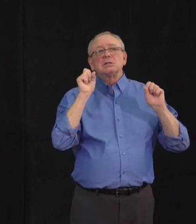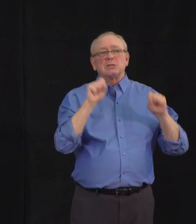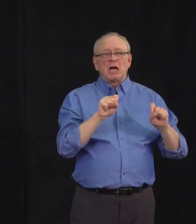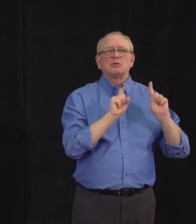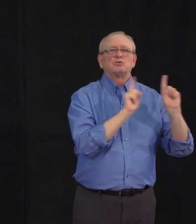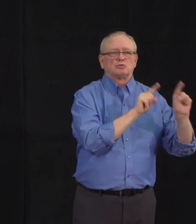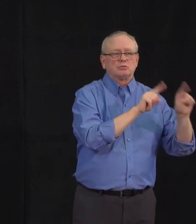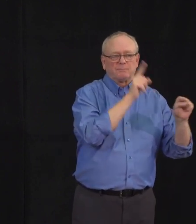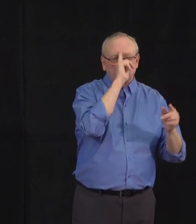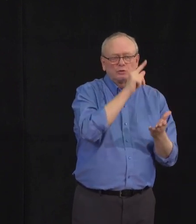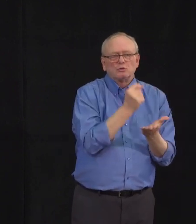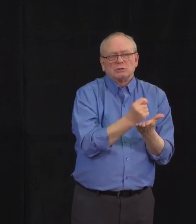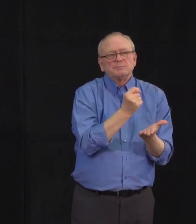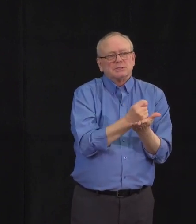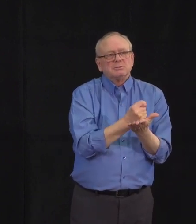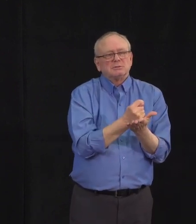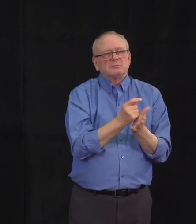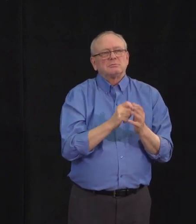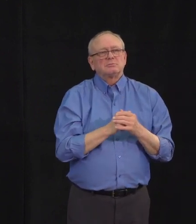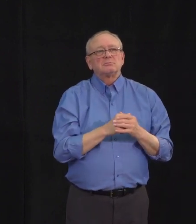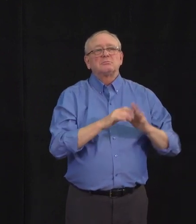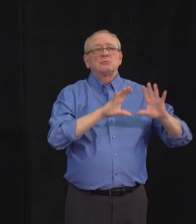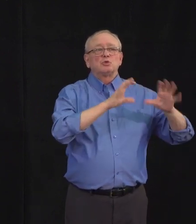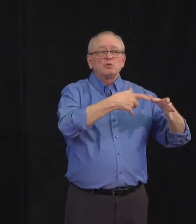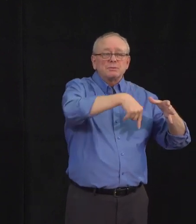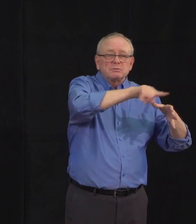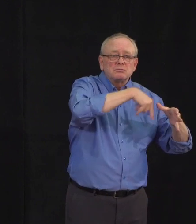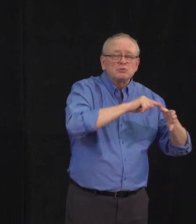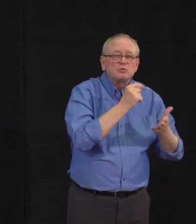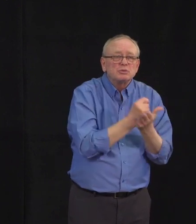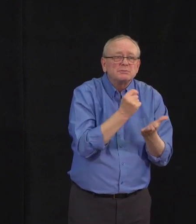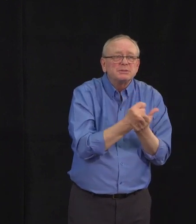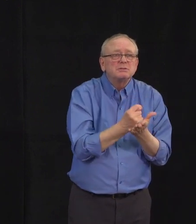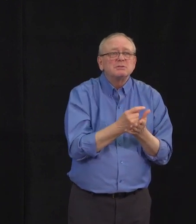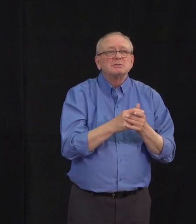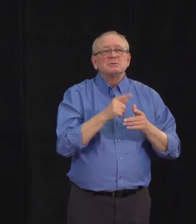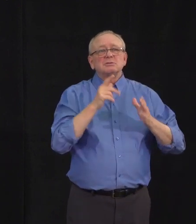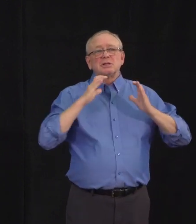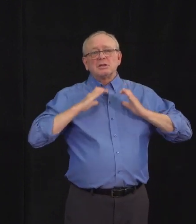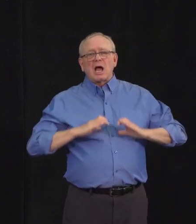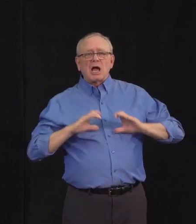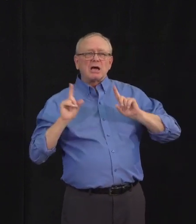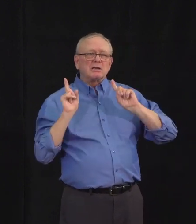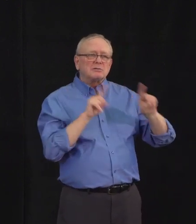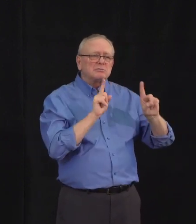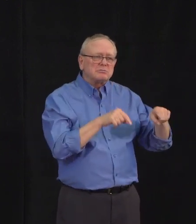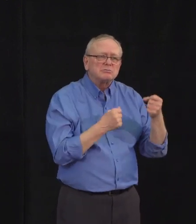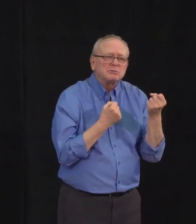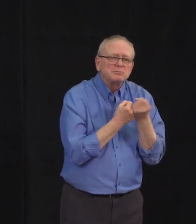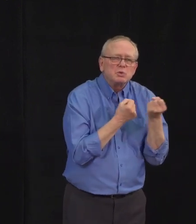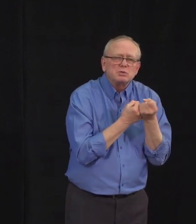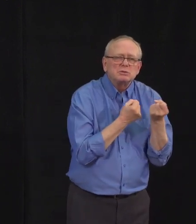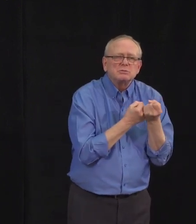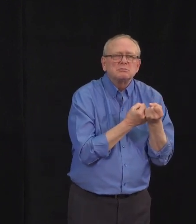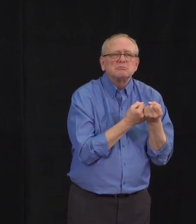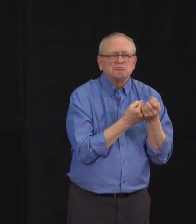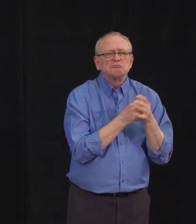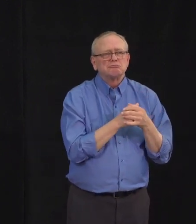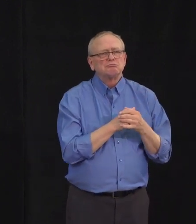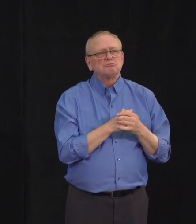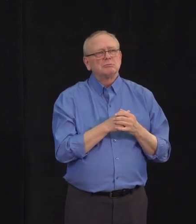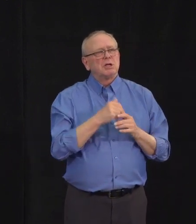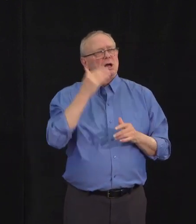group therapy and to support the shorter residency of clients. I know outbreaks continue to be a concern for many